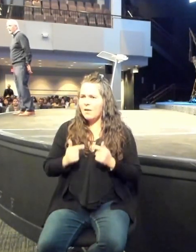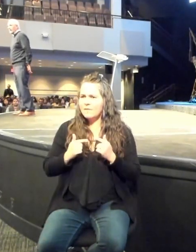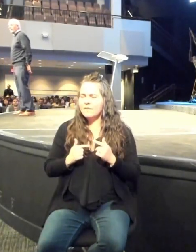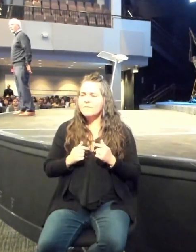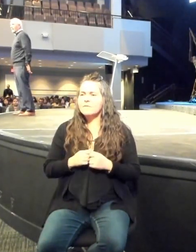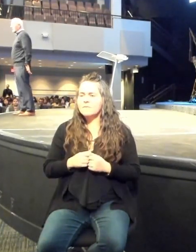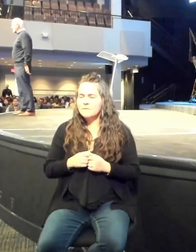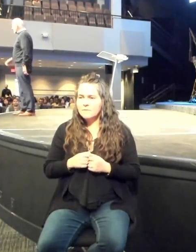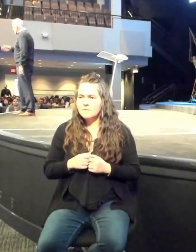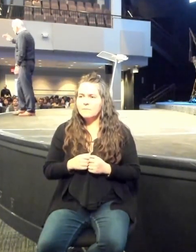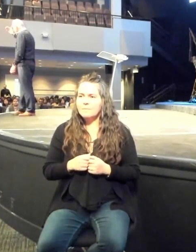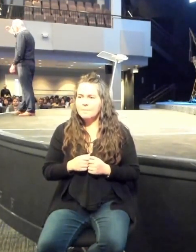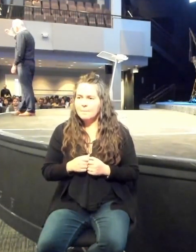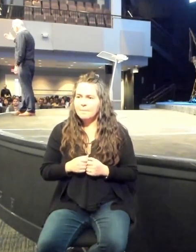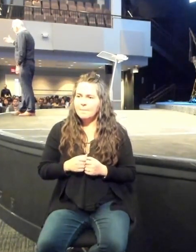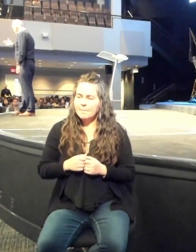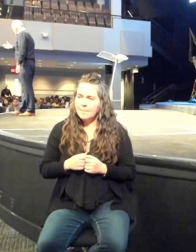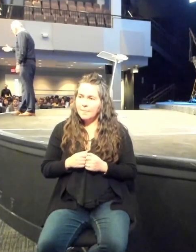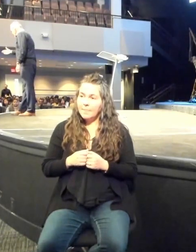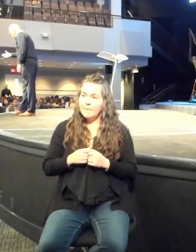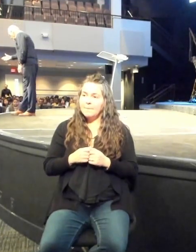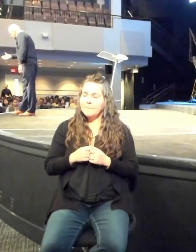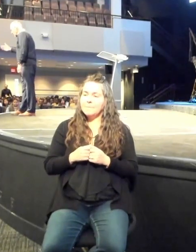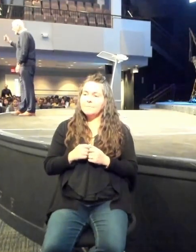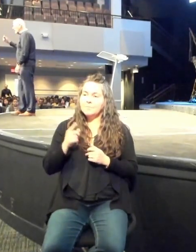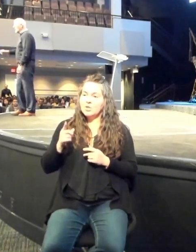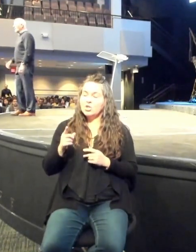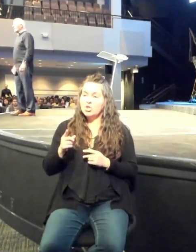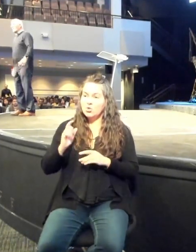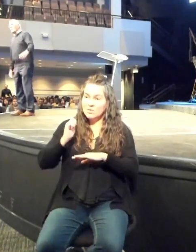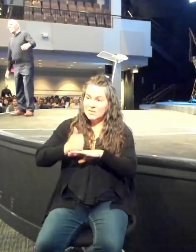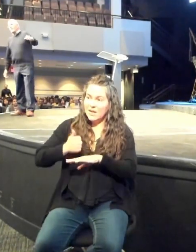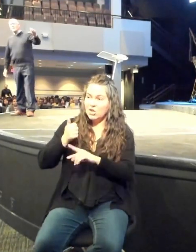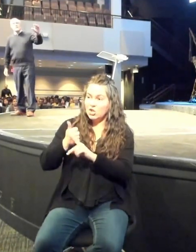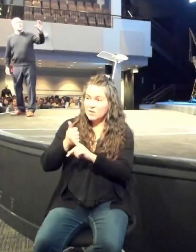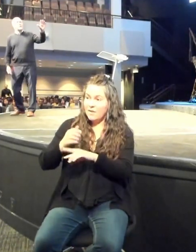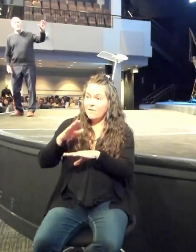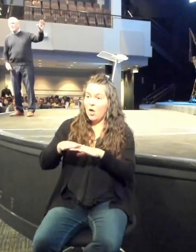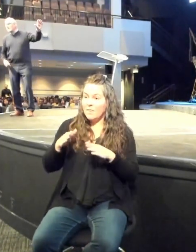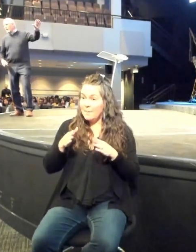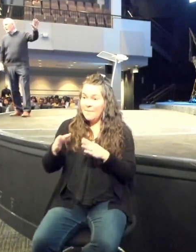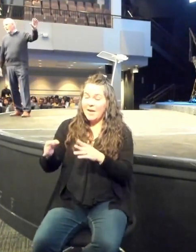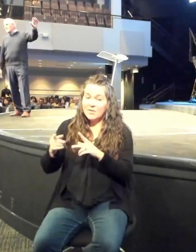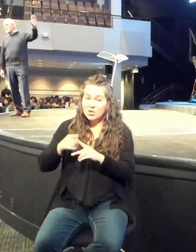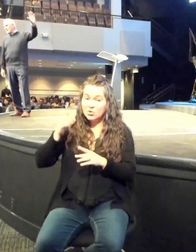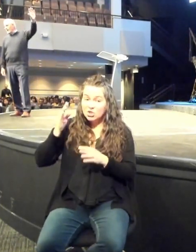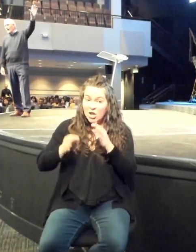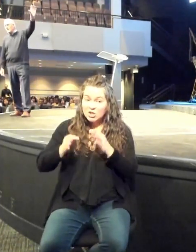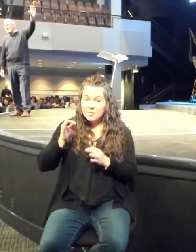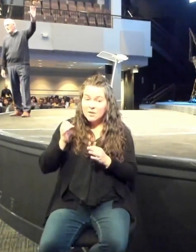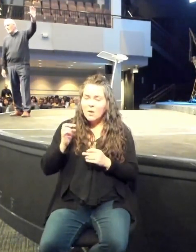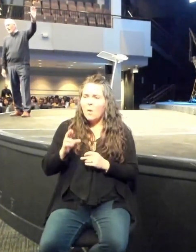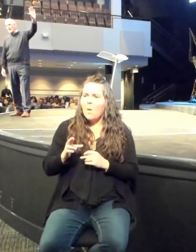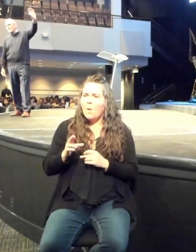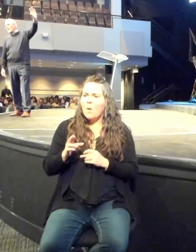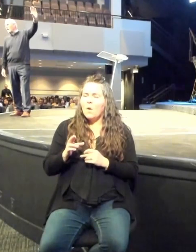Okay. And you set yourself on the pathway to that judgment. Or do you want to say, you know, I want a soft conscience. If God says it's right, it's right. If